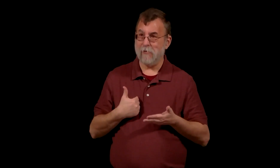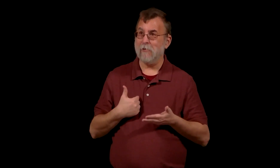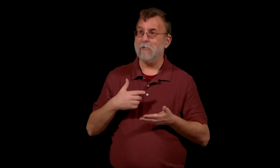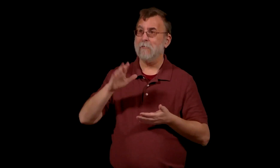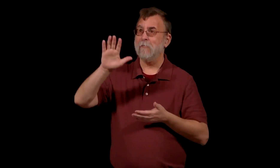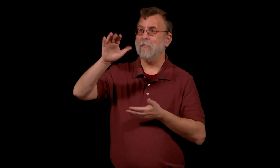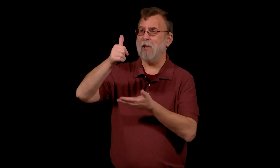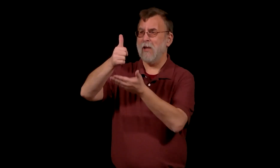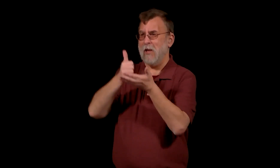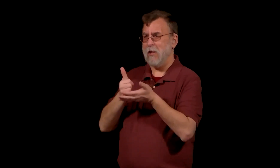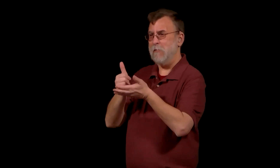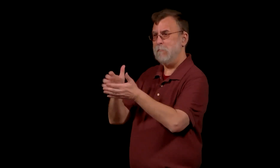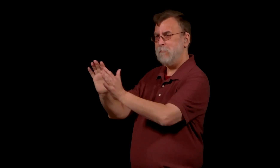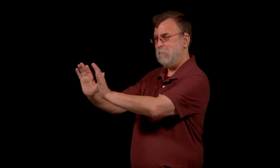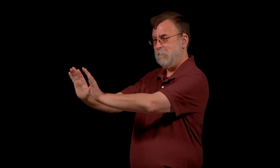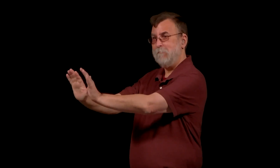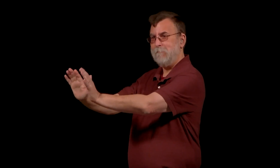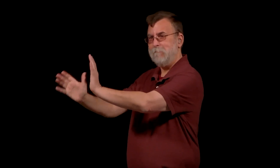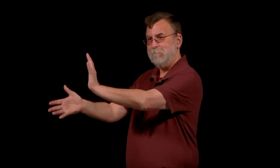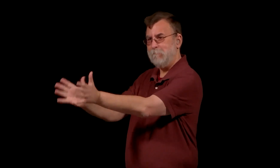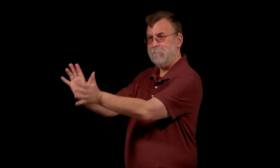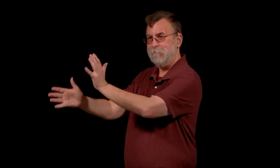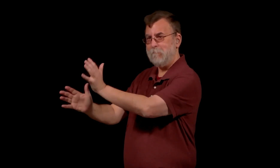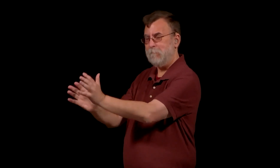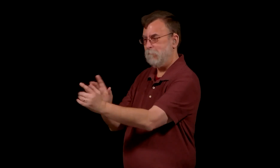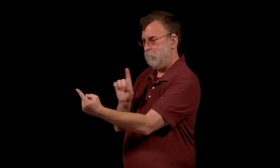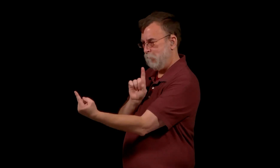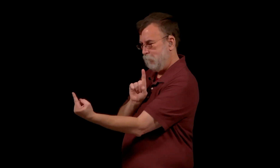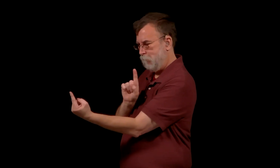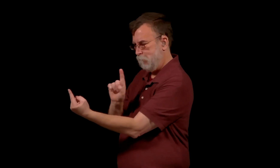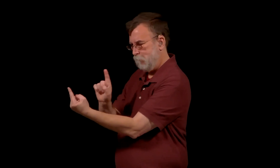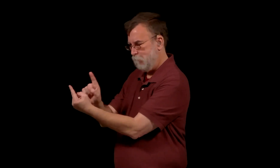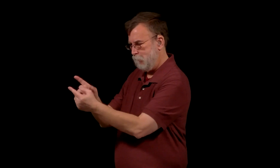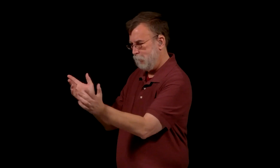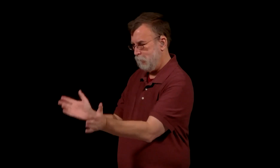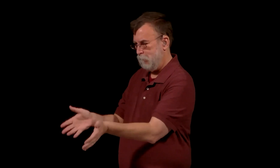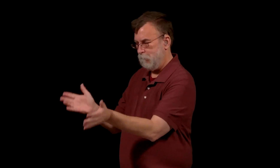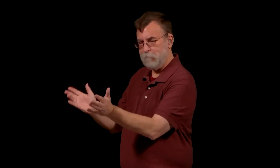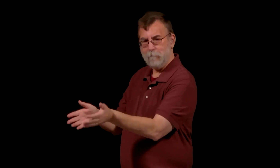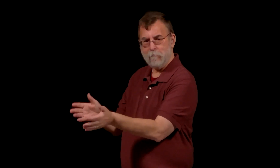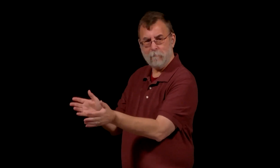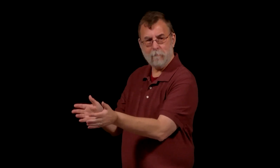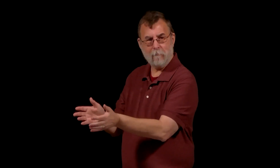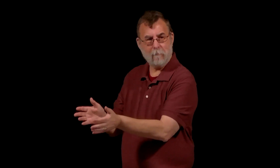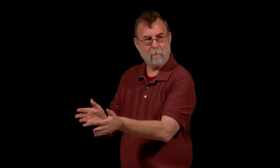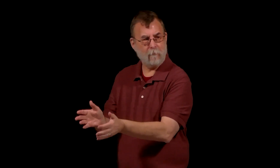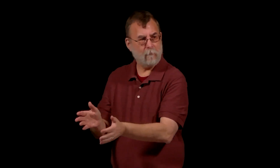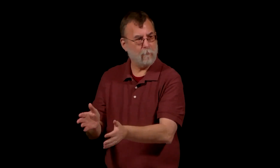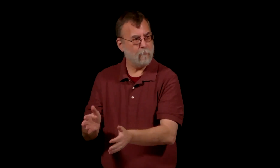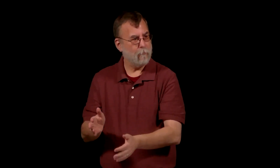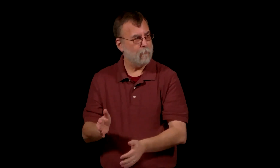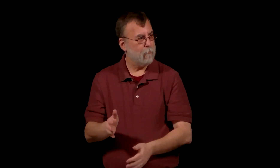Help me, God. Help me to have this conversation, to approach this